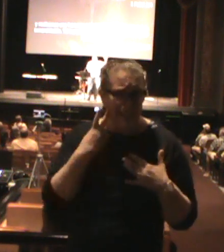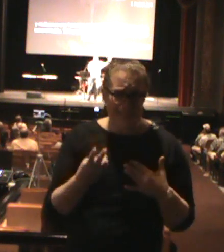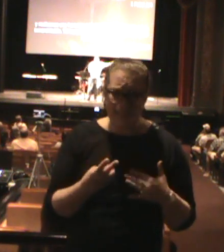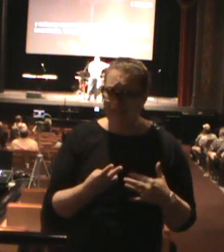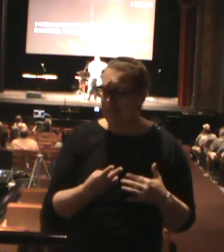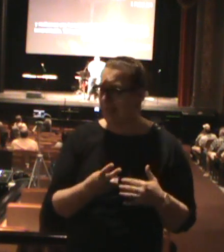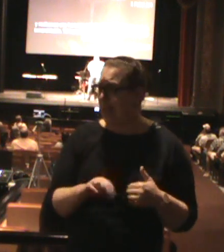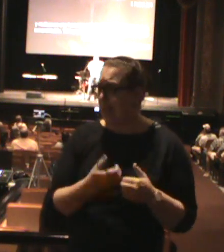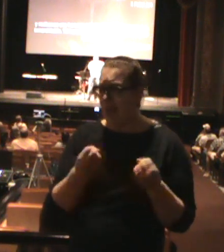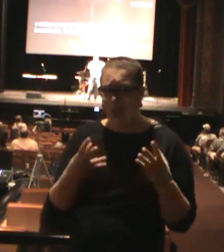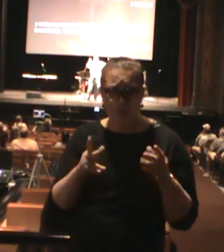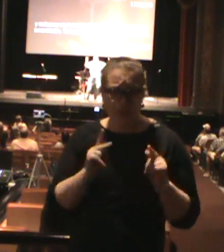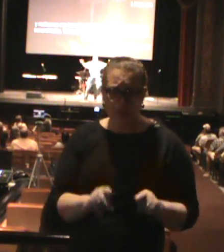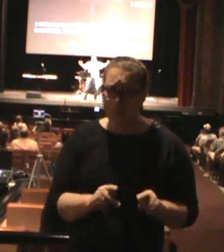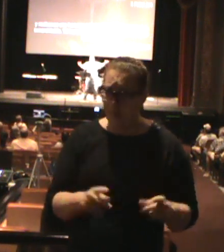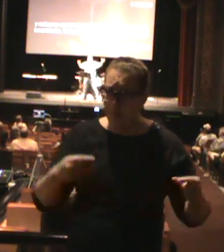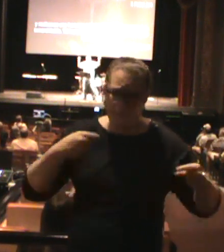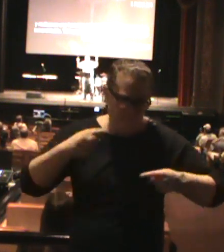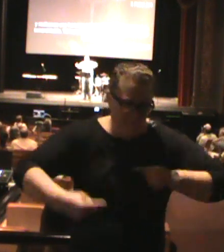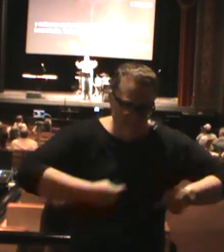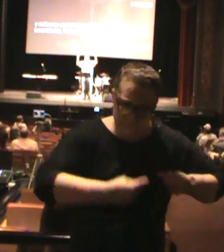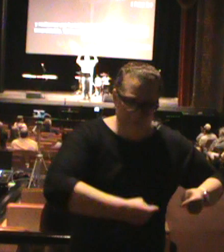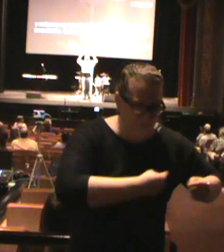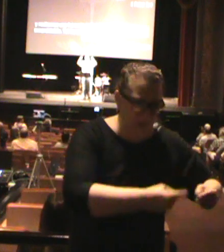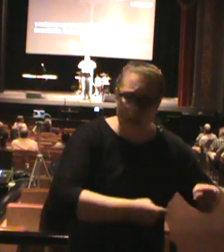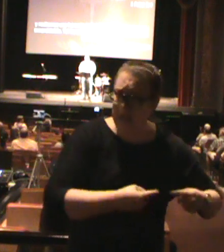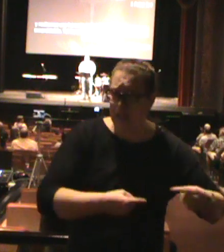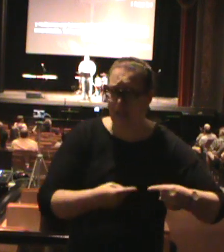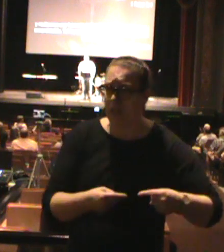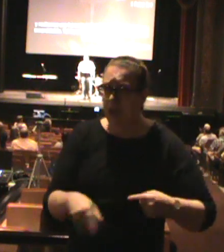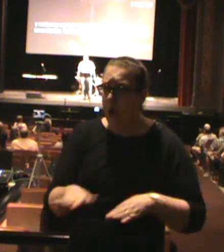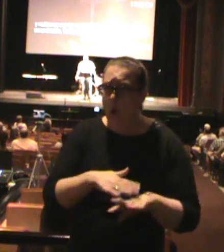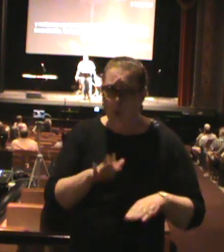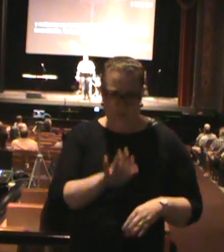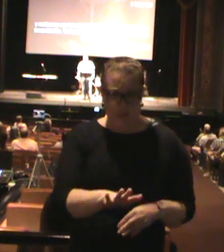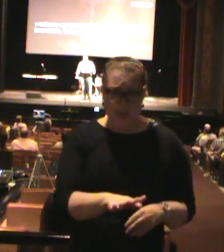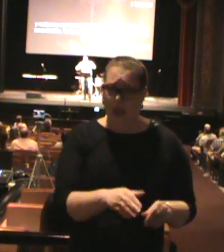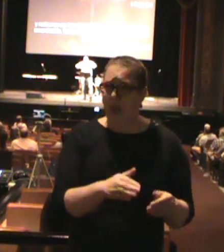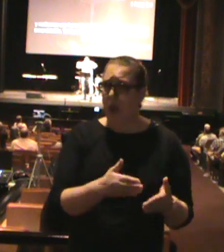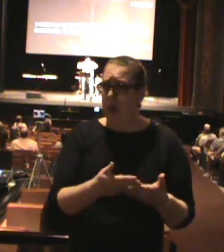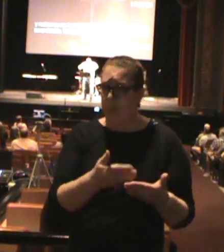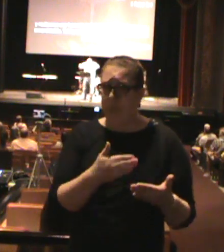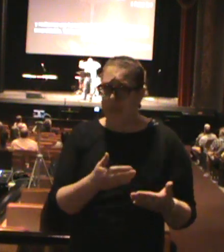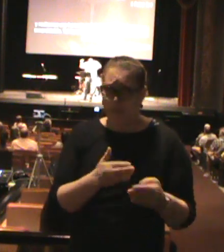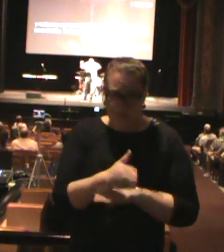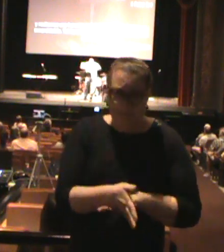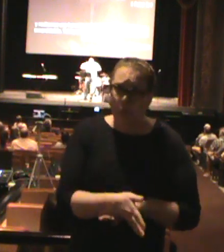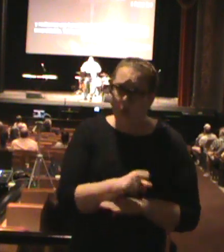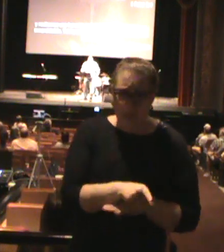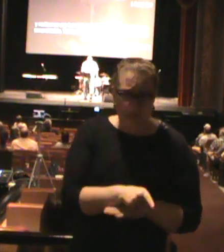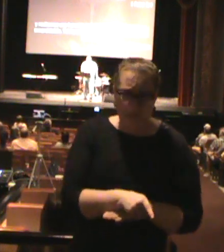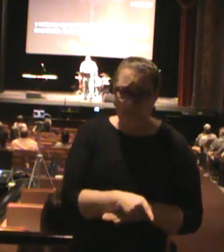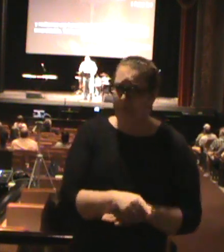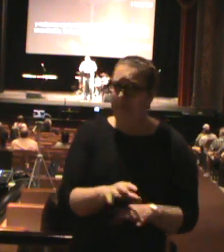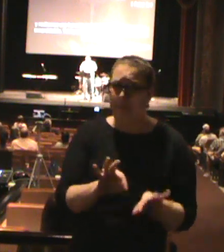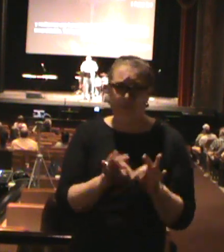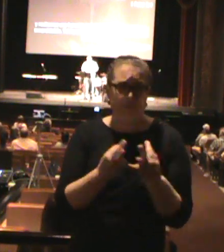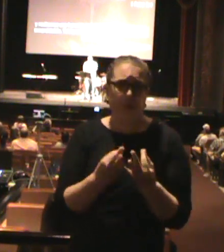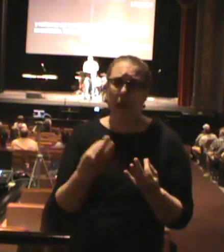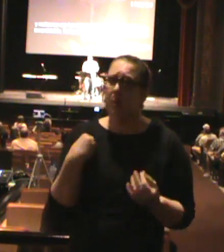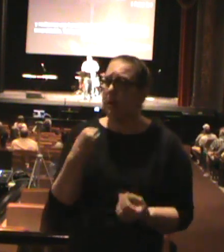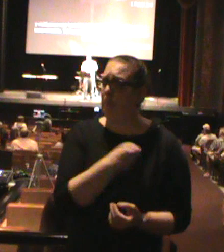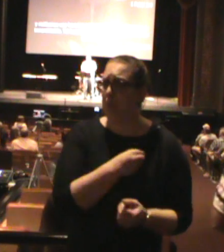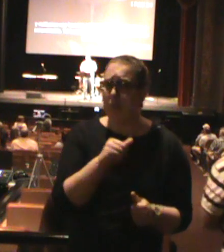who's going to get what before their loved one is even in the grave, before I even preach the sermon. It's a